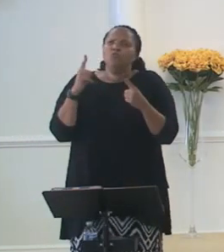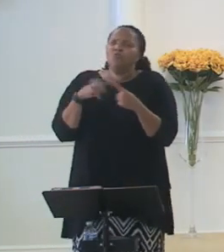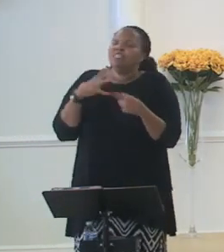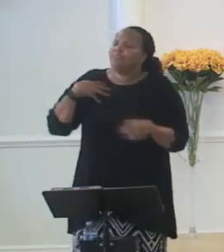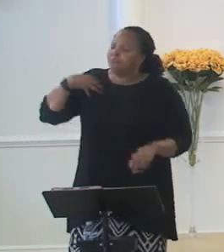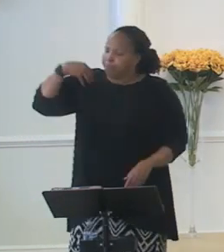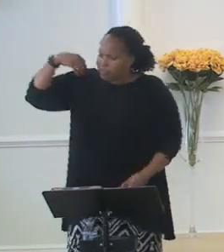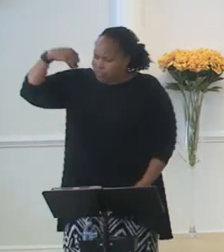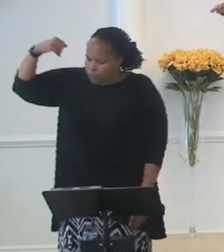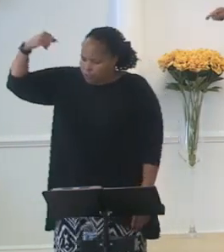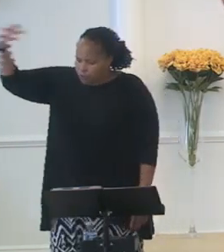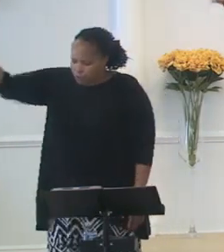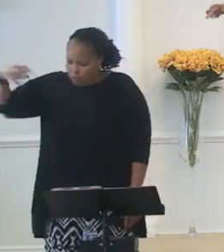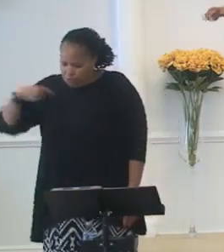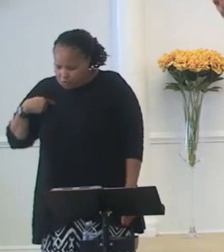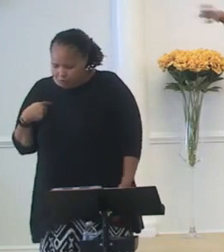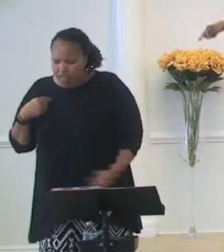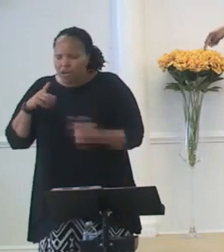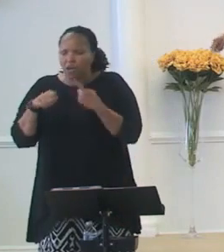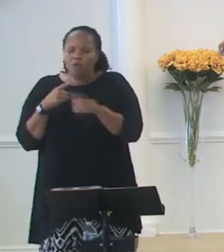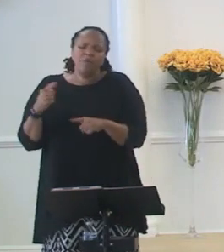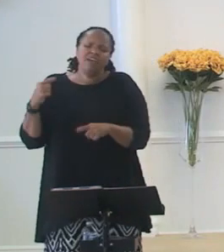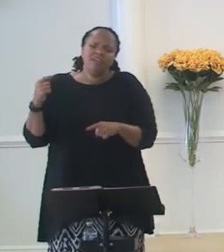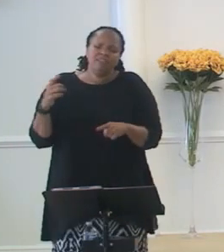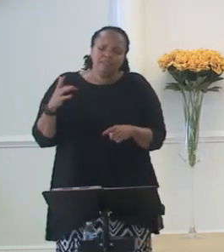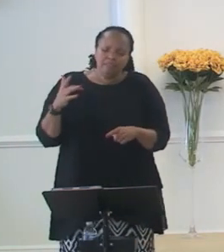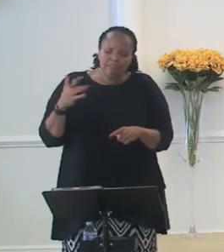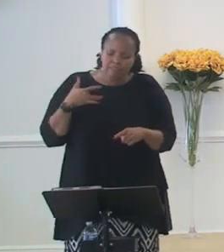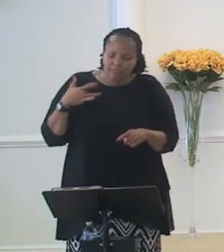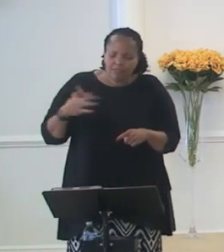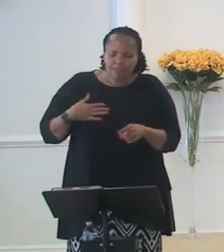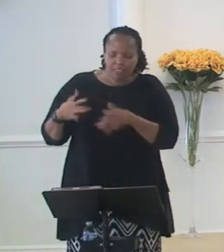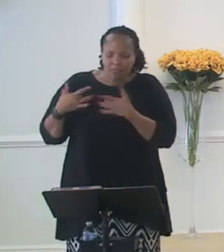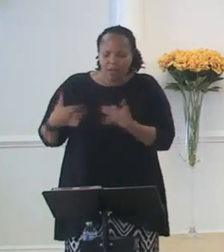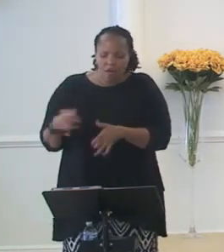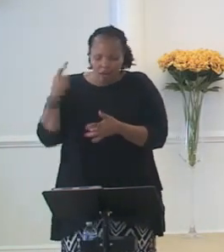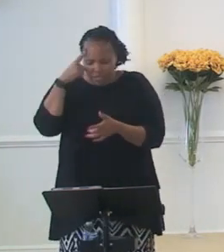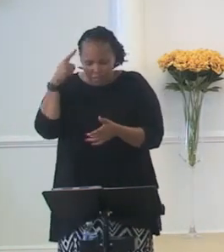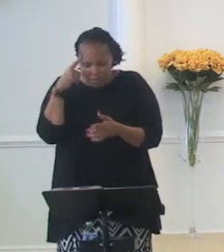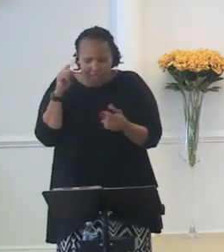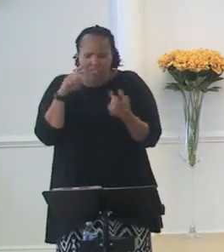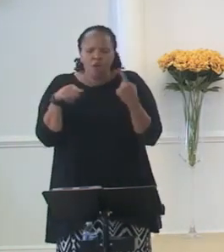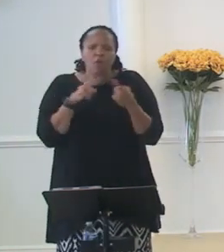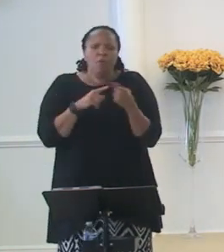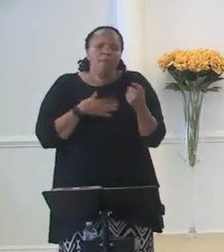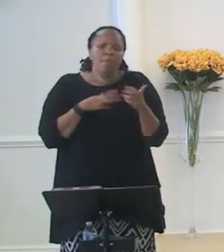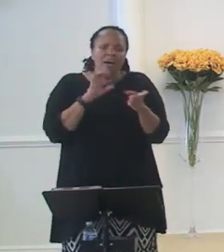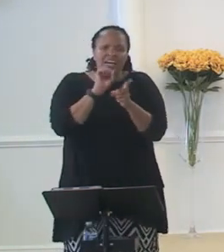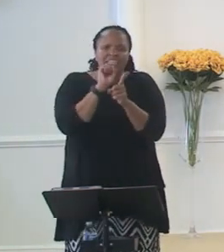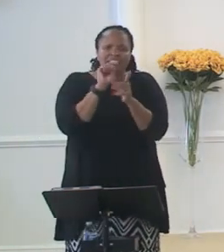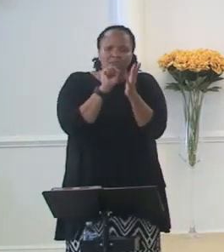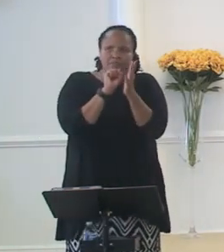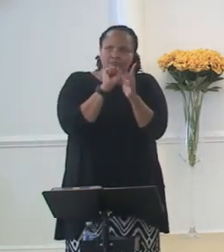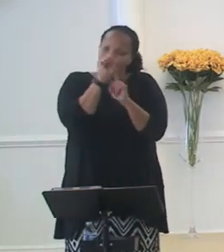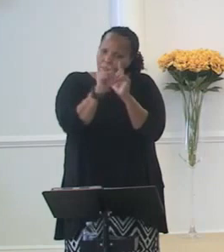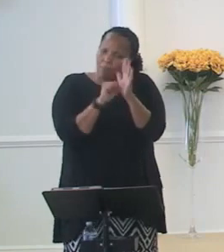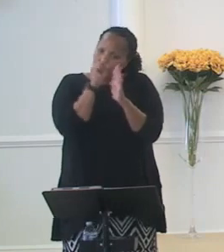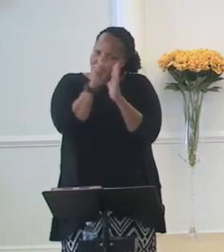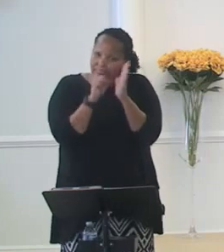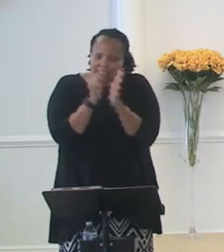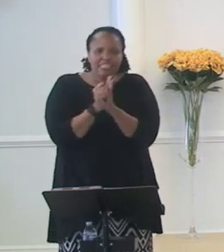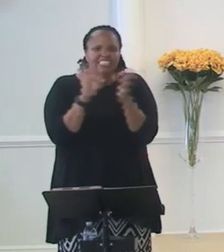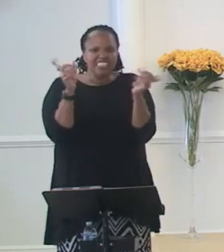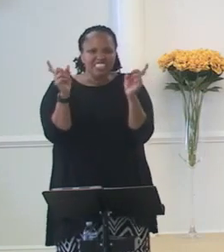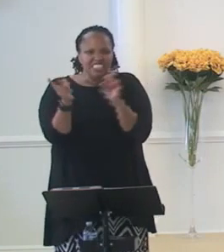me, when he touches my mind and my heart, when he shifts my seasons, I think he's pulling